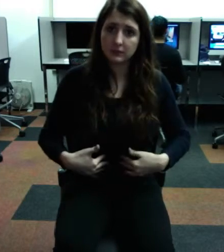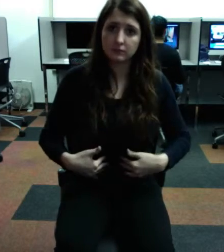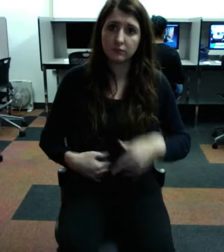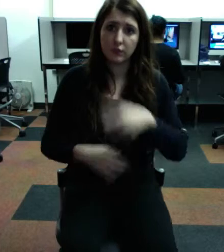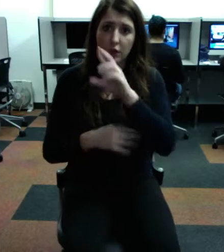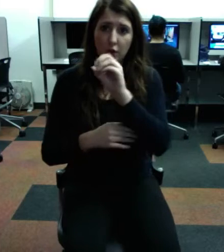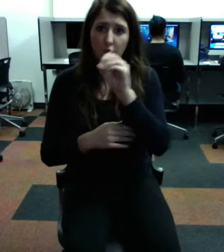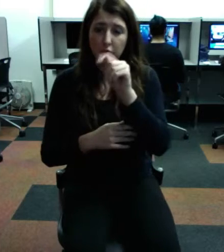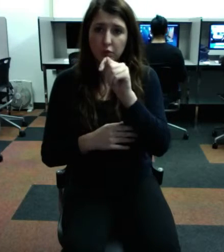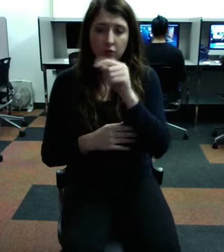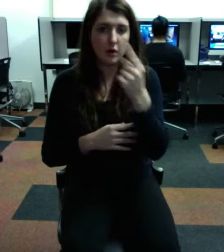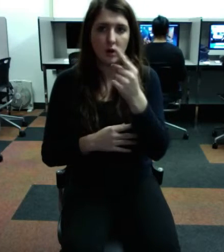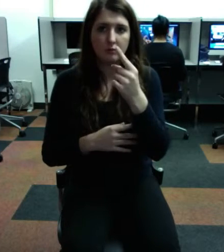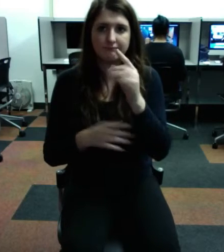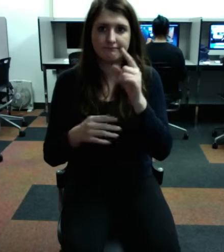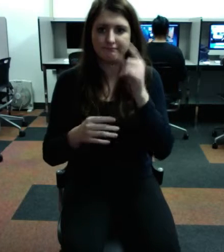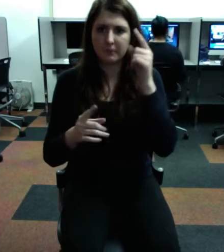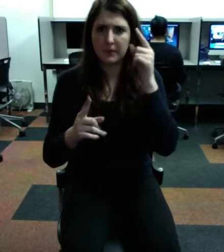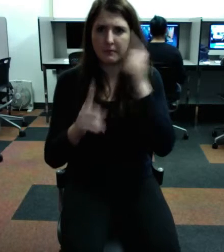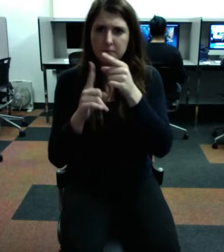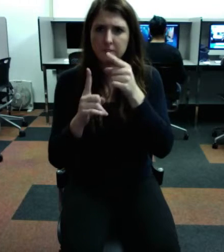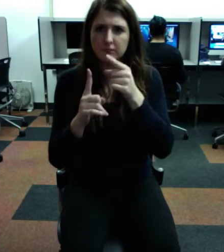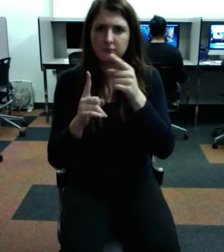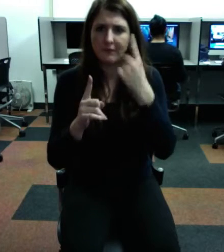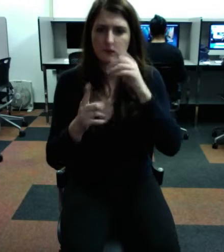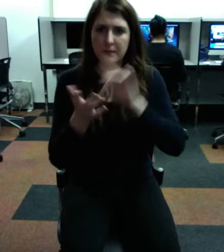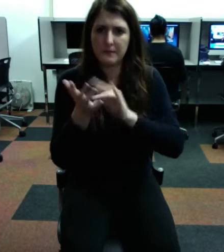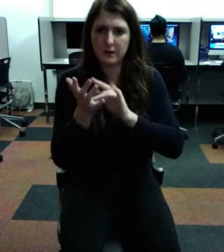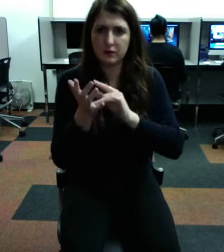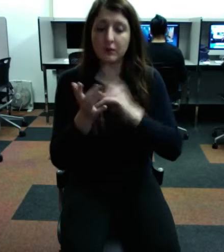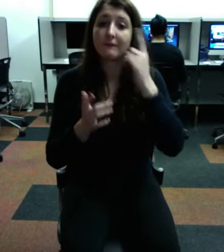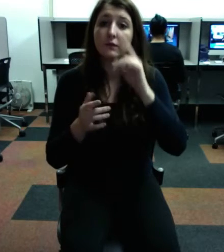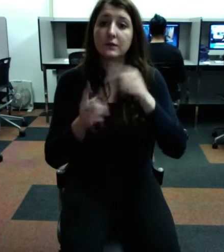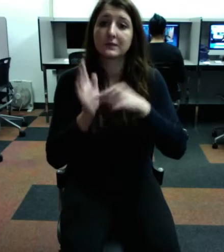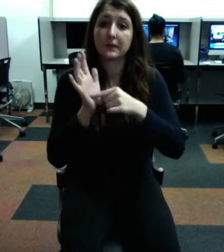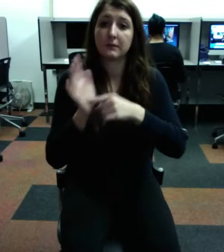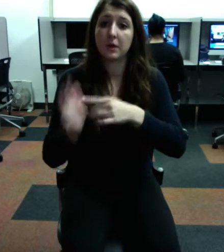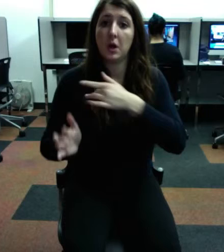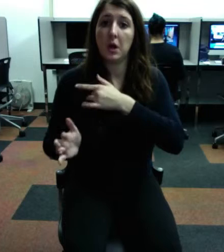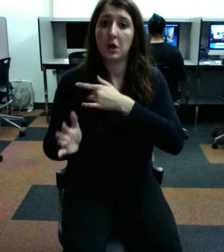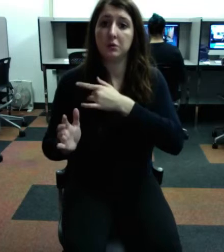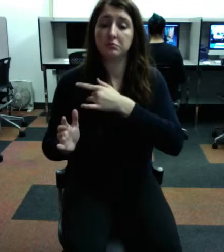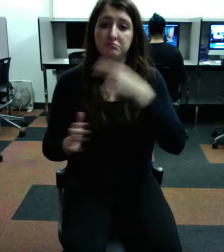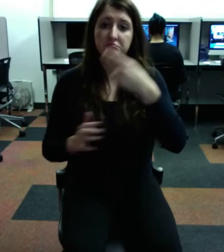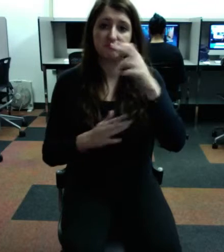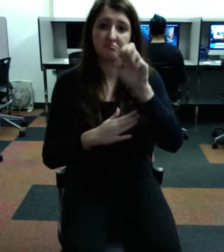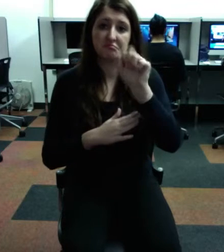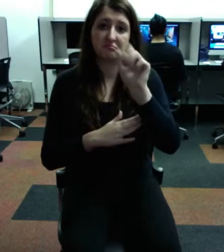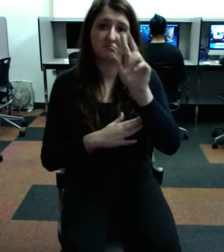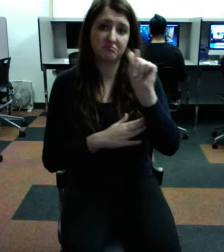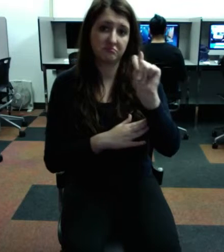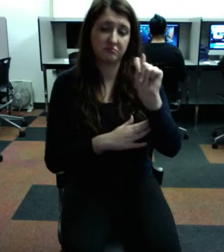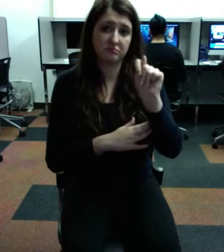term. For example, heart. Word root for heart is